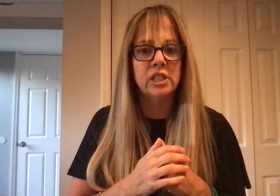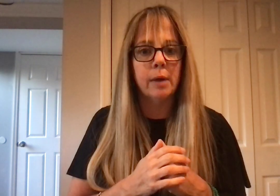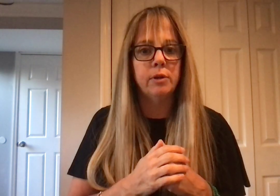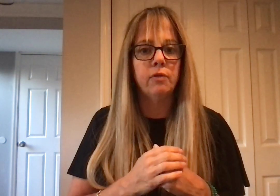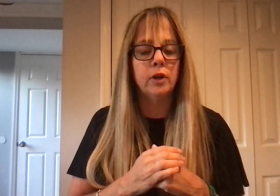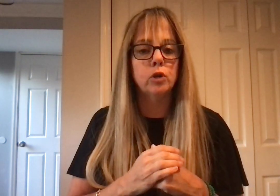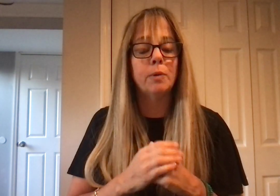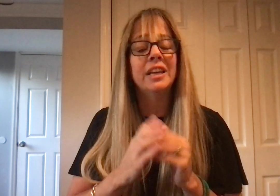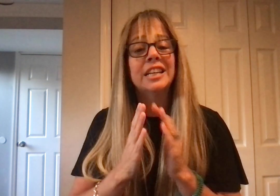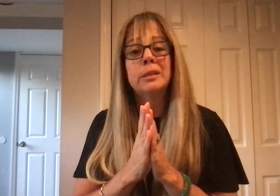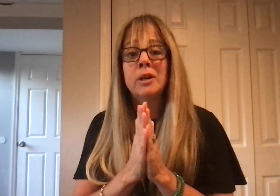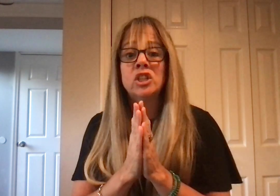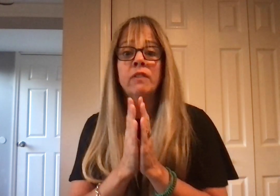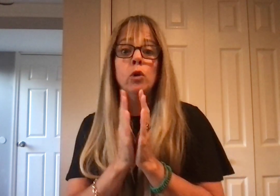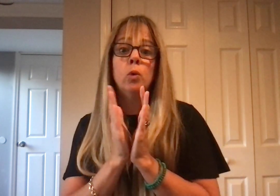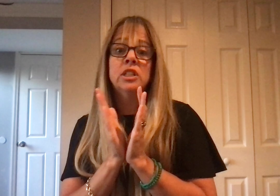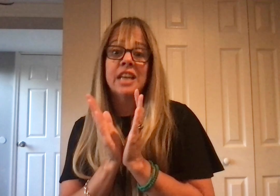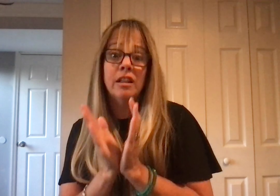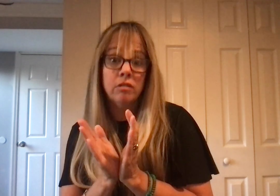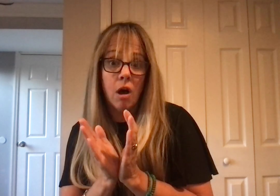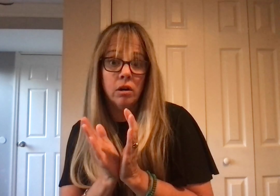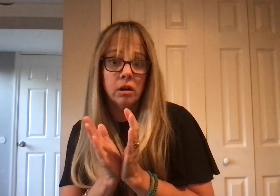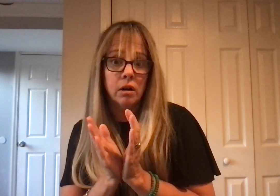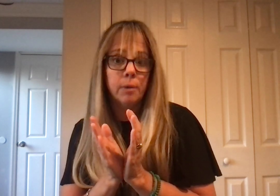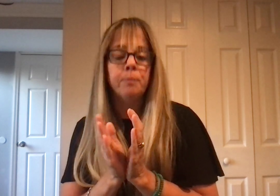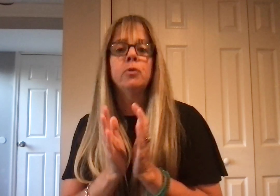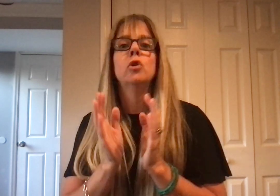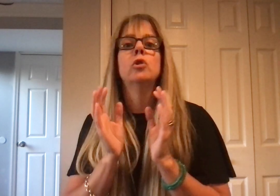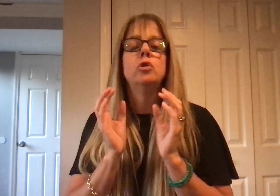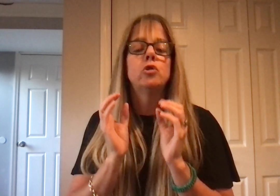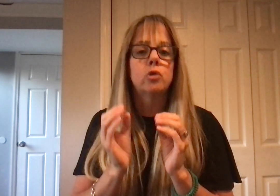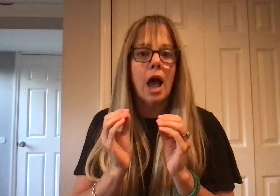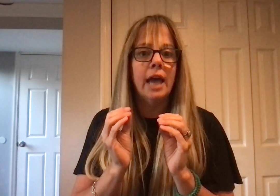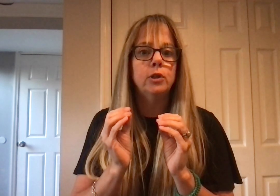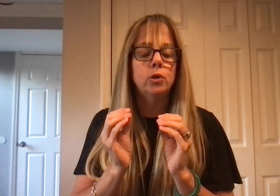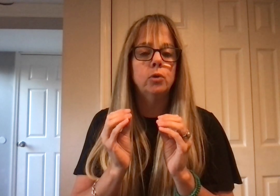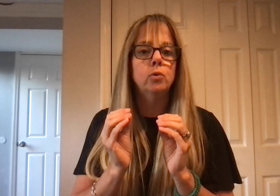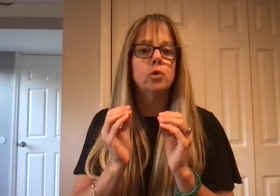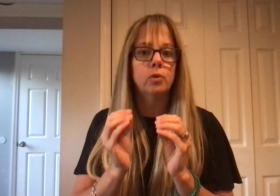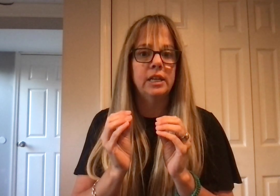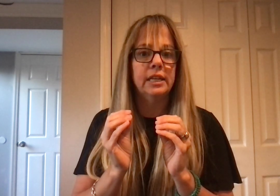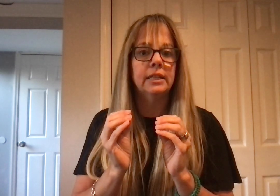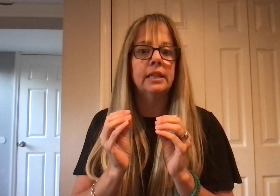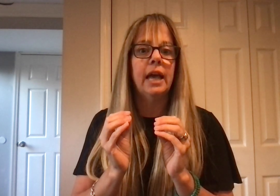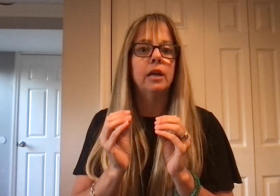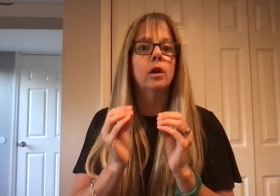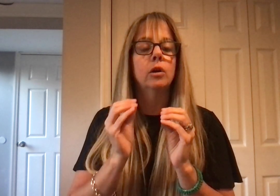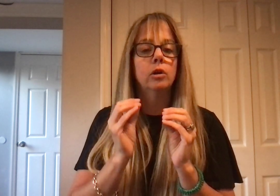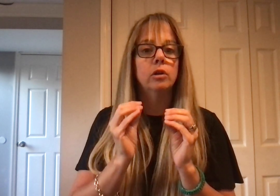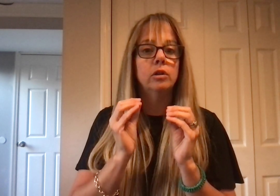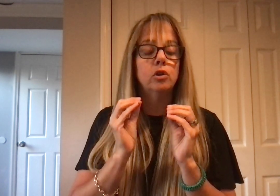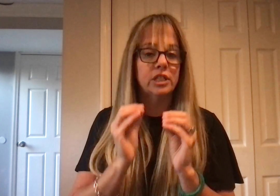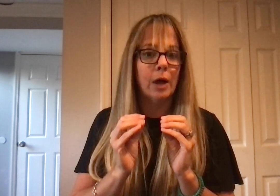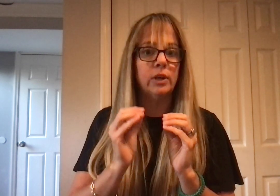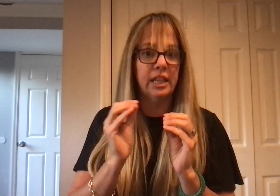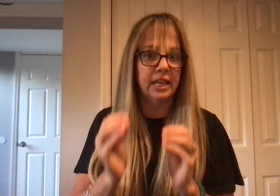receptive fingerspelling, especially if the words get longer, try to treat it like you're sounding things